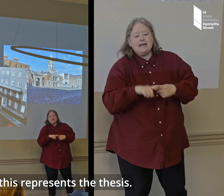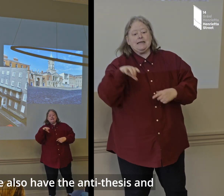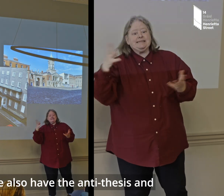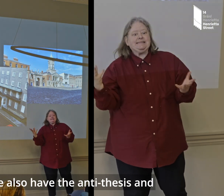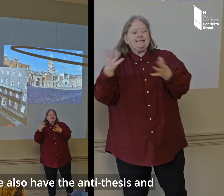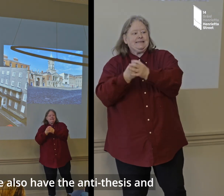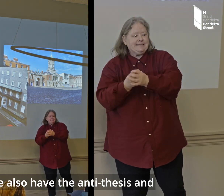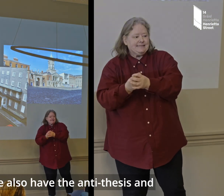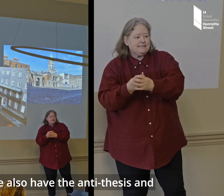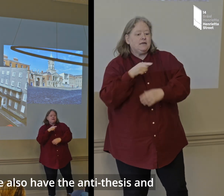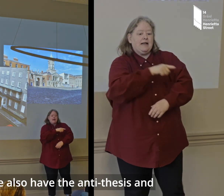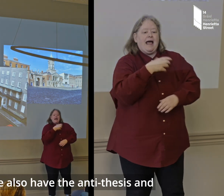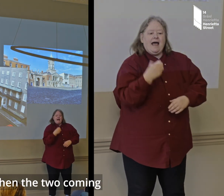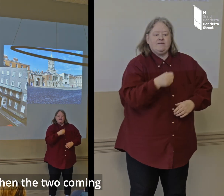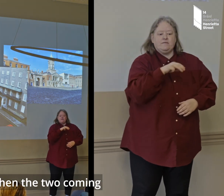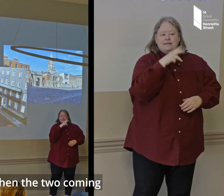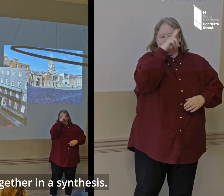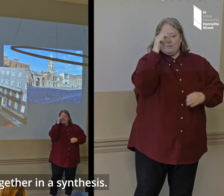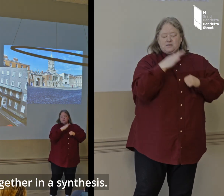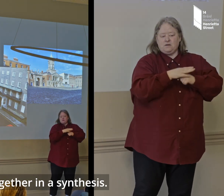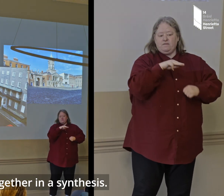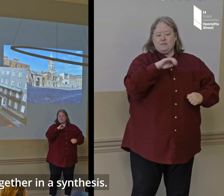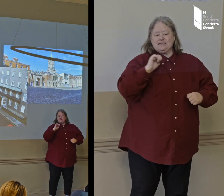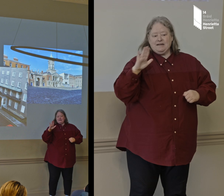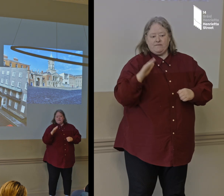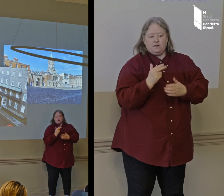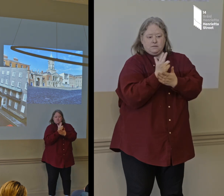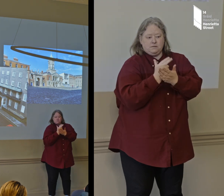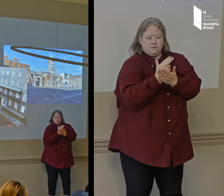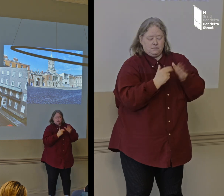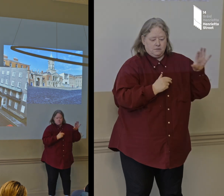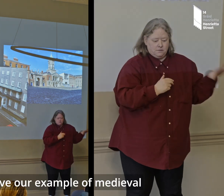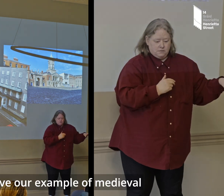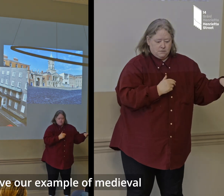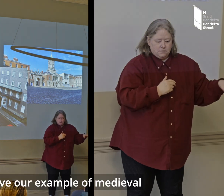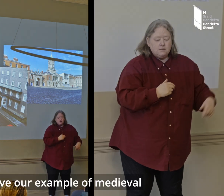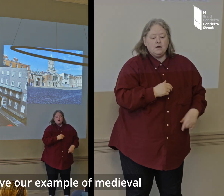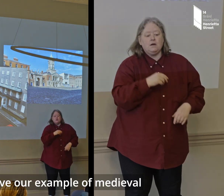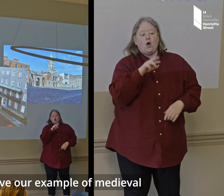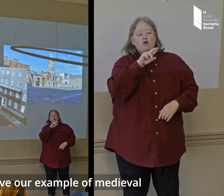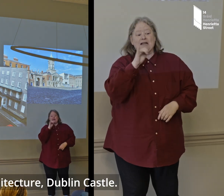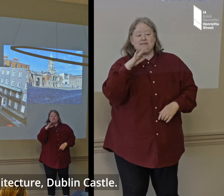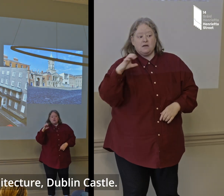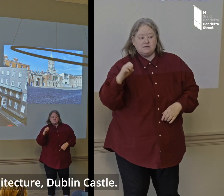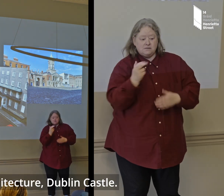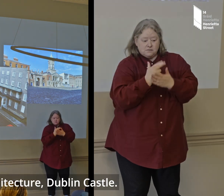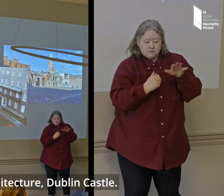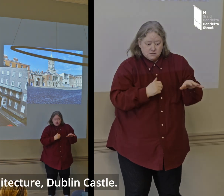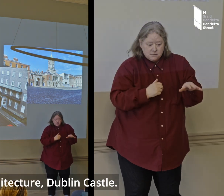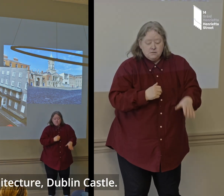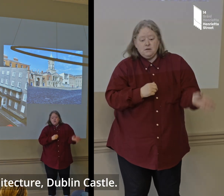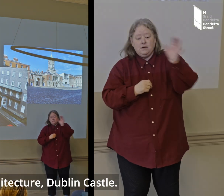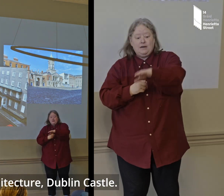thesis, but then we also have the antithesis and then the two coming together in a synthesis. So we have our example of medieval architecture,